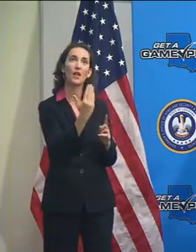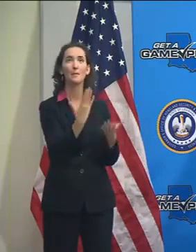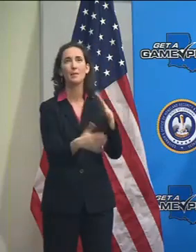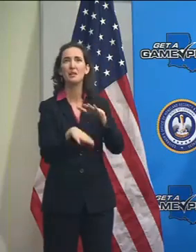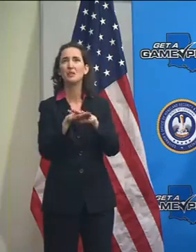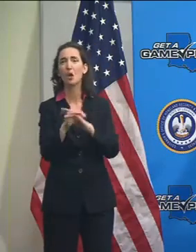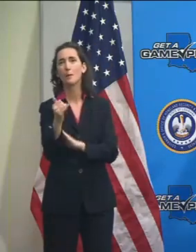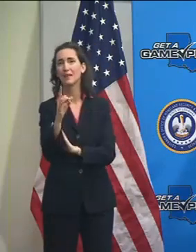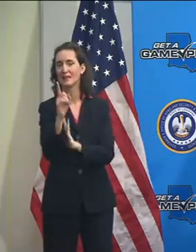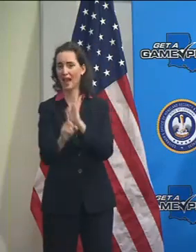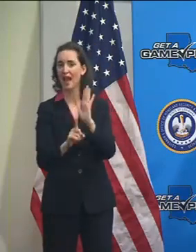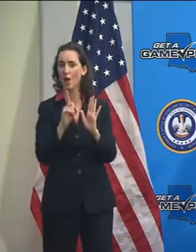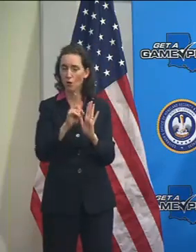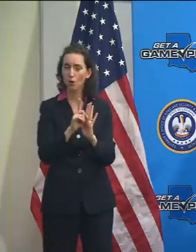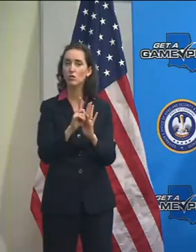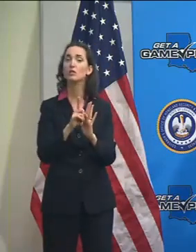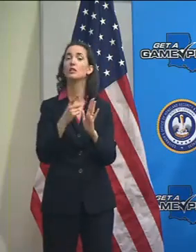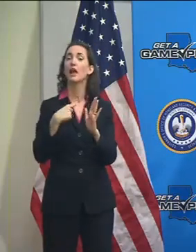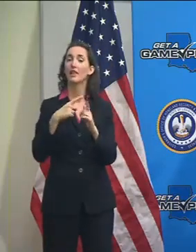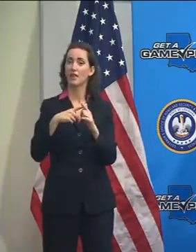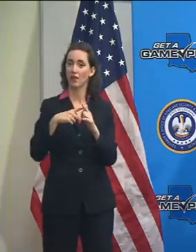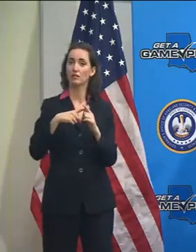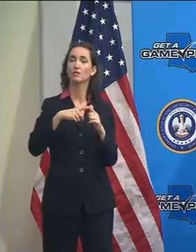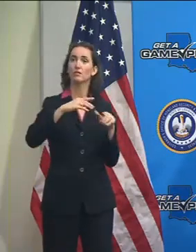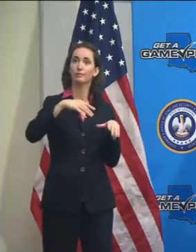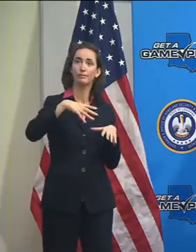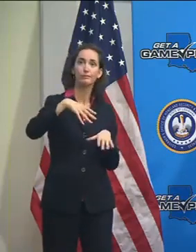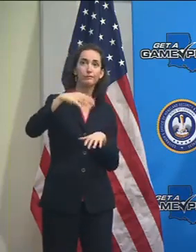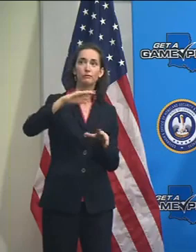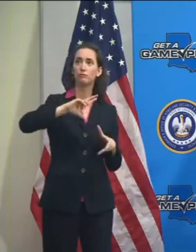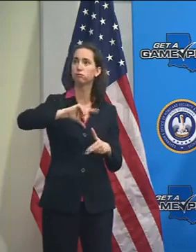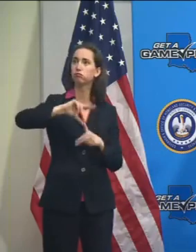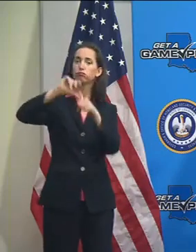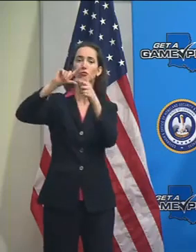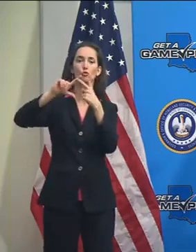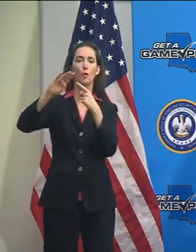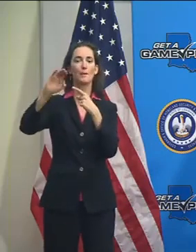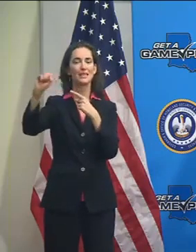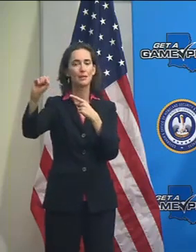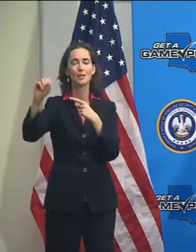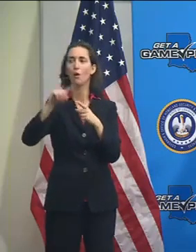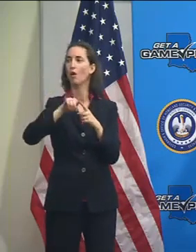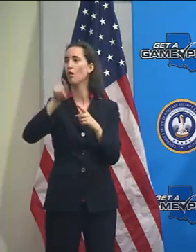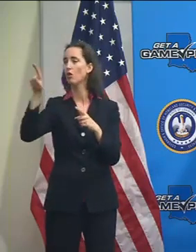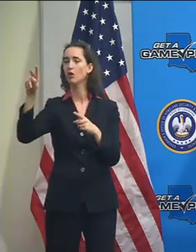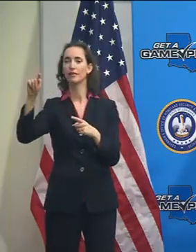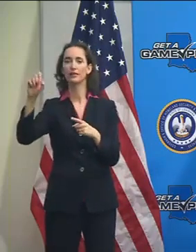most before it works its way out of the state and into either Mississippi or towards the Tennessee Valley.